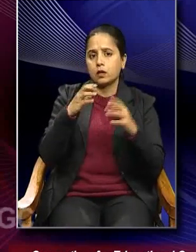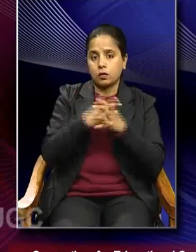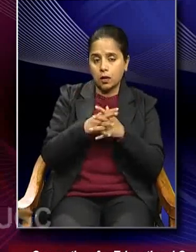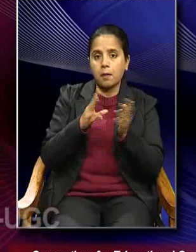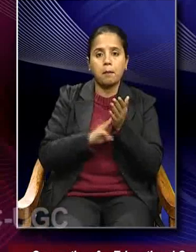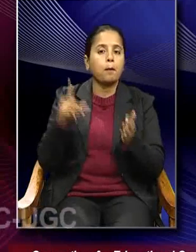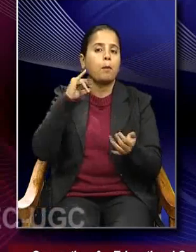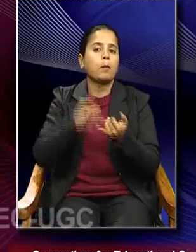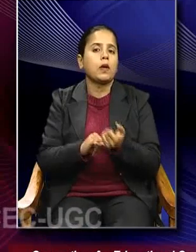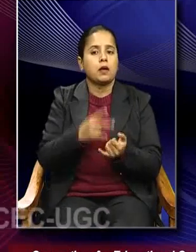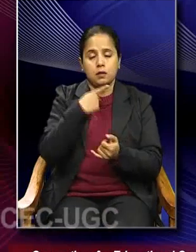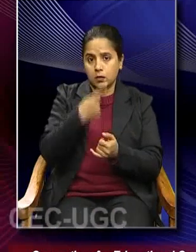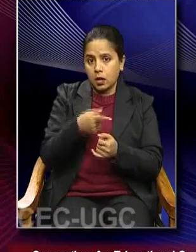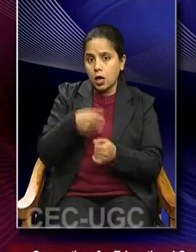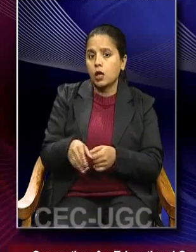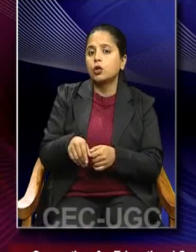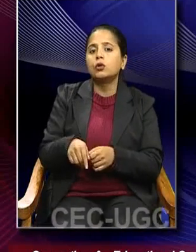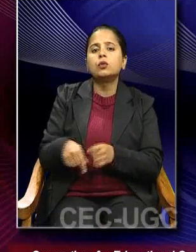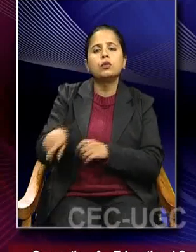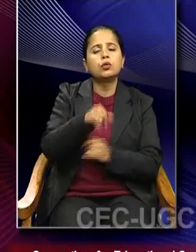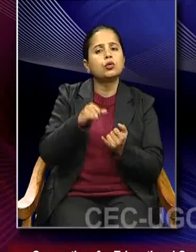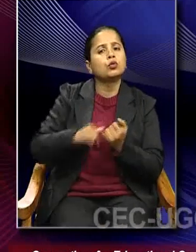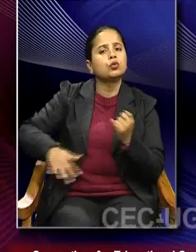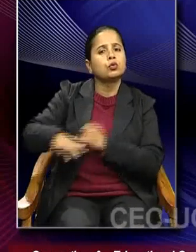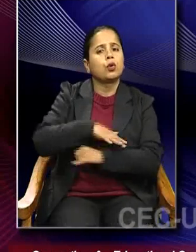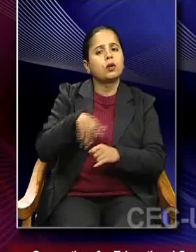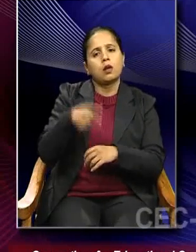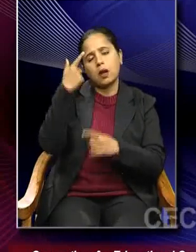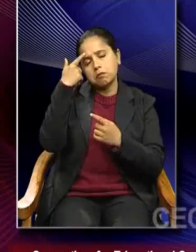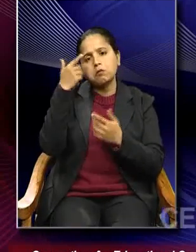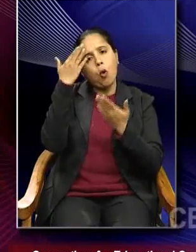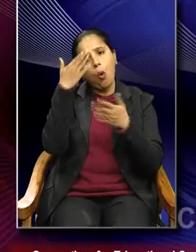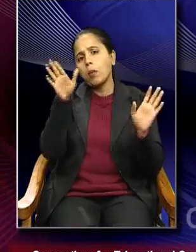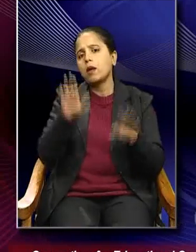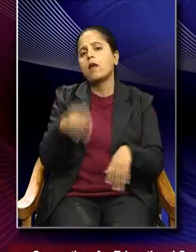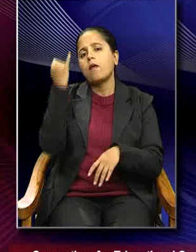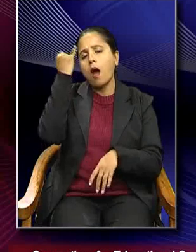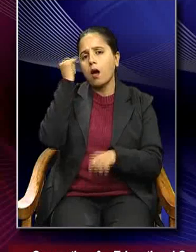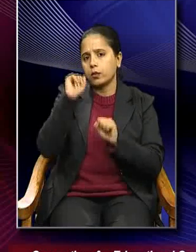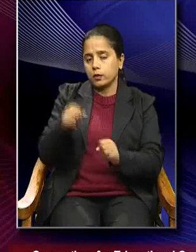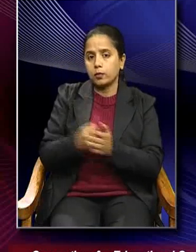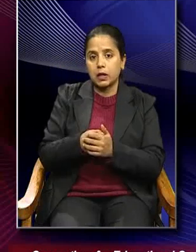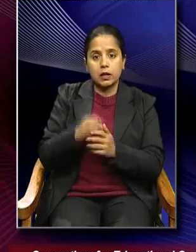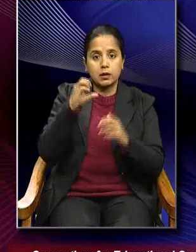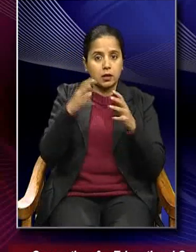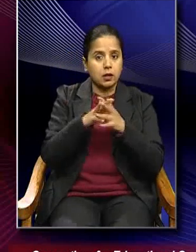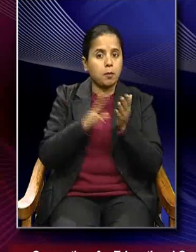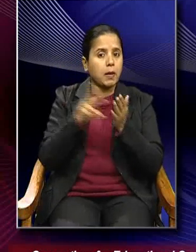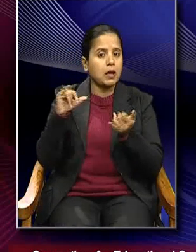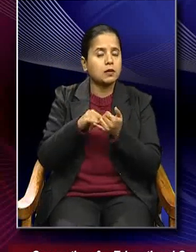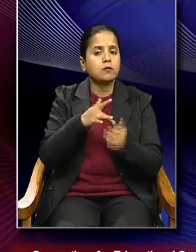Mills, sociology has a liberal ideology. C. Wright Mills